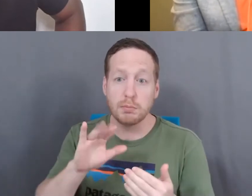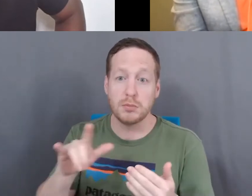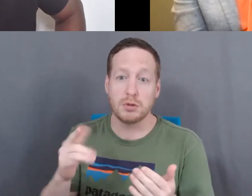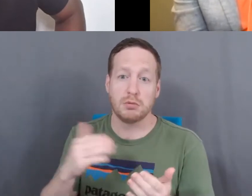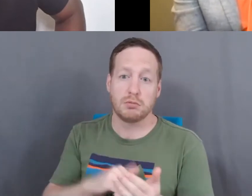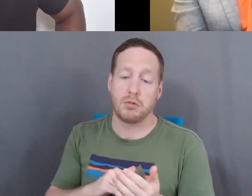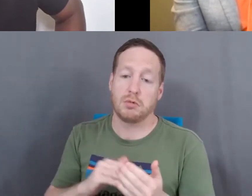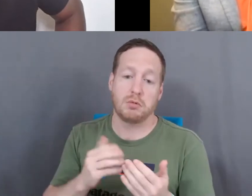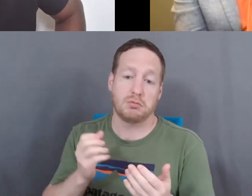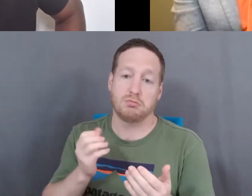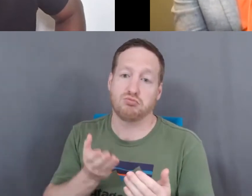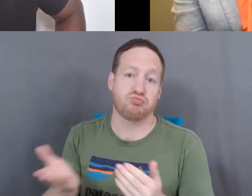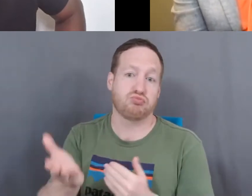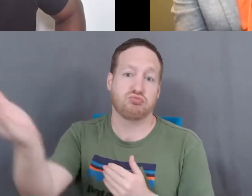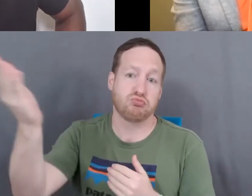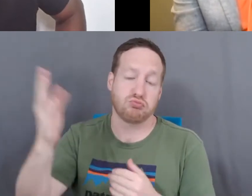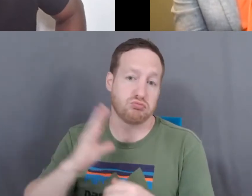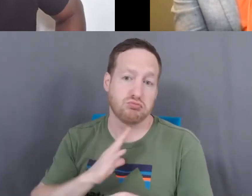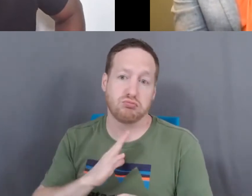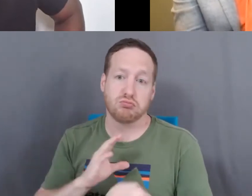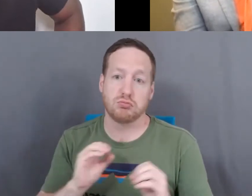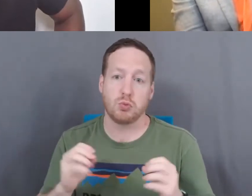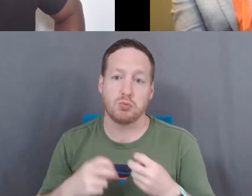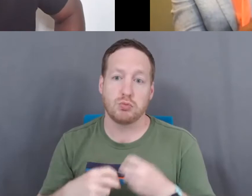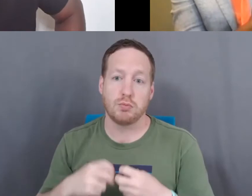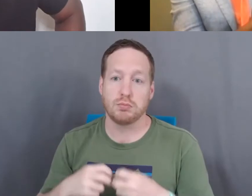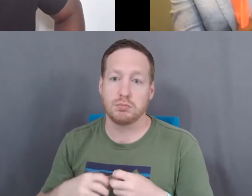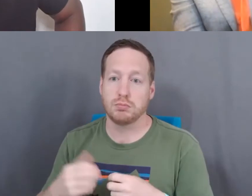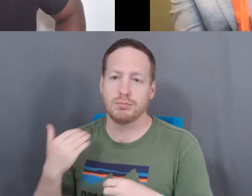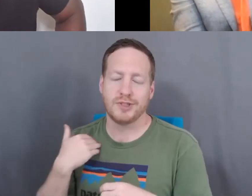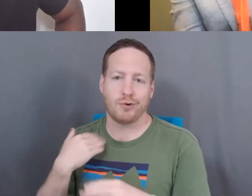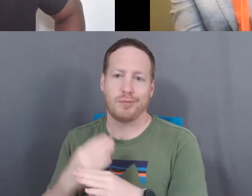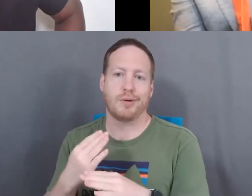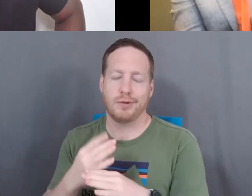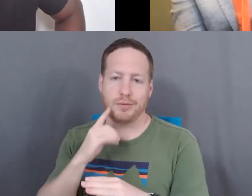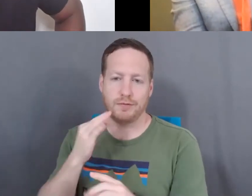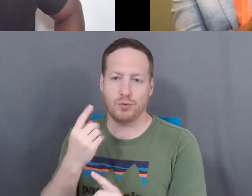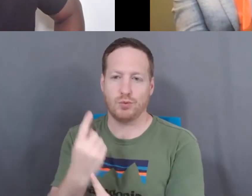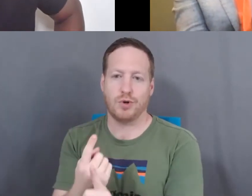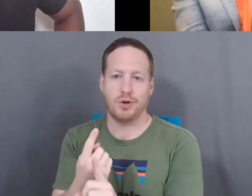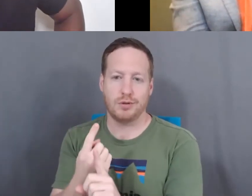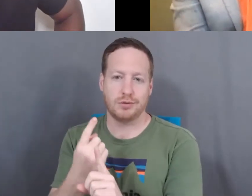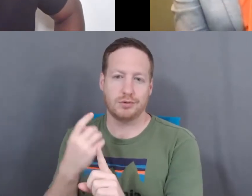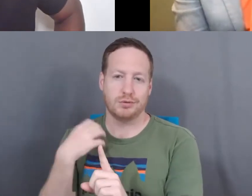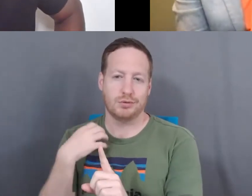if they actually want to go ahead and introduce that bill again, I think that it could actually pass through because of the education committee's